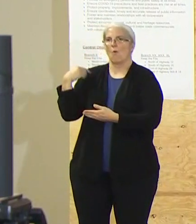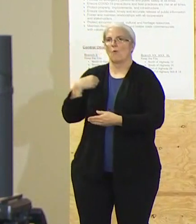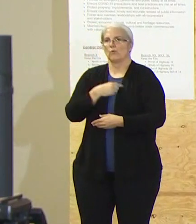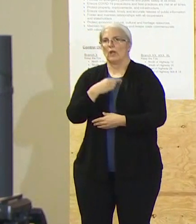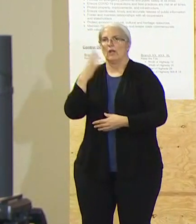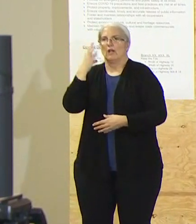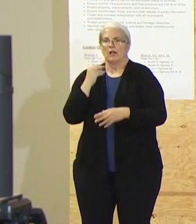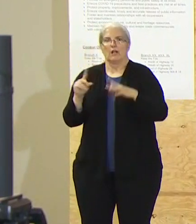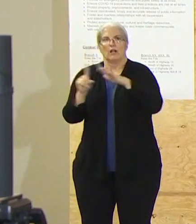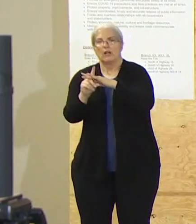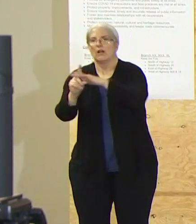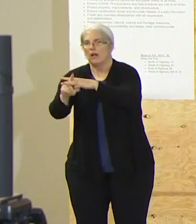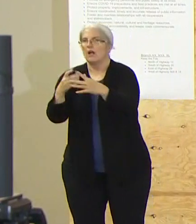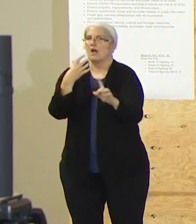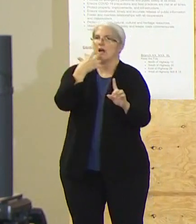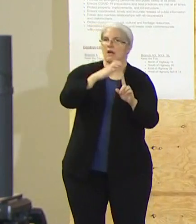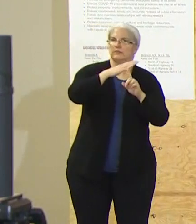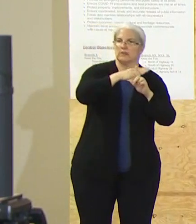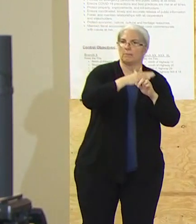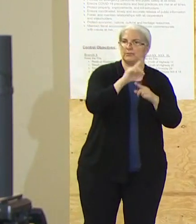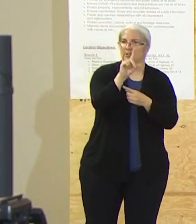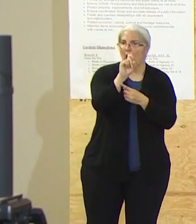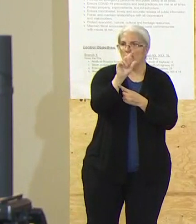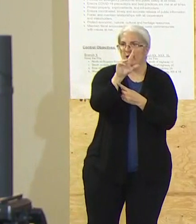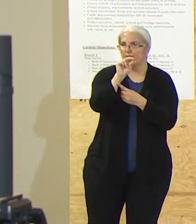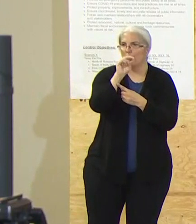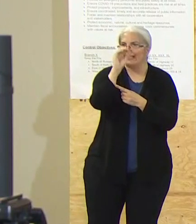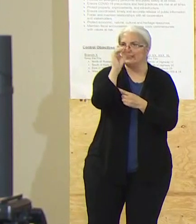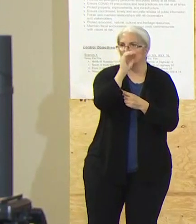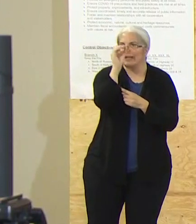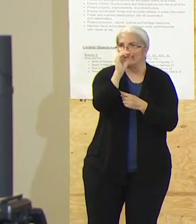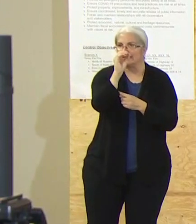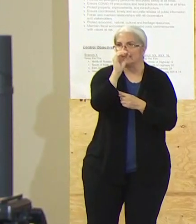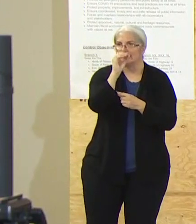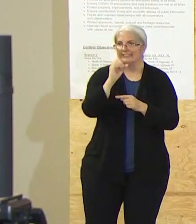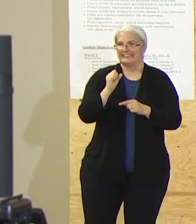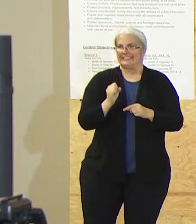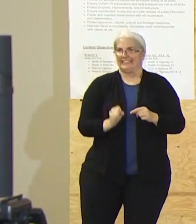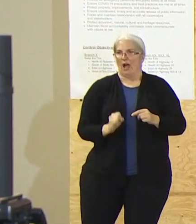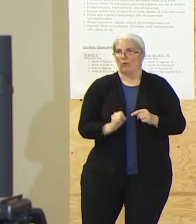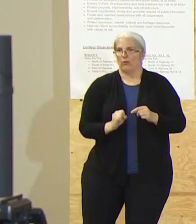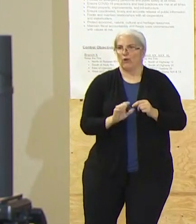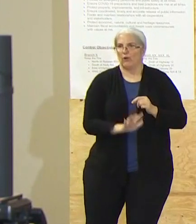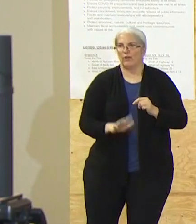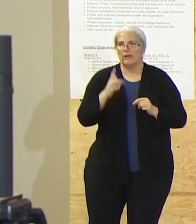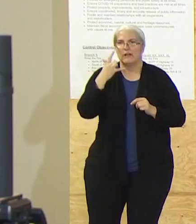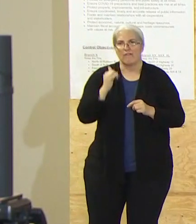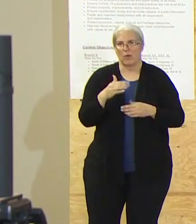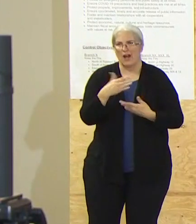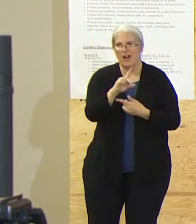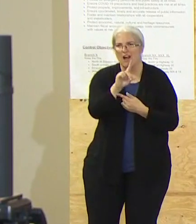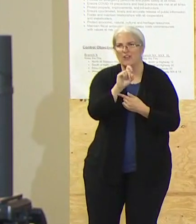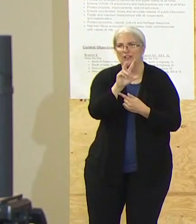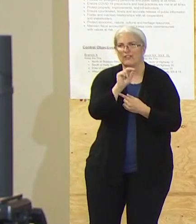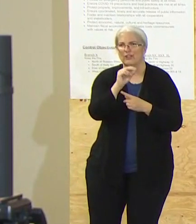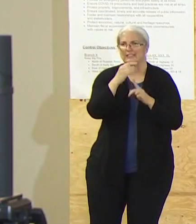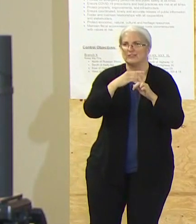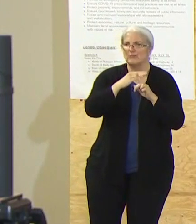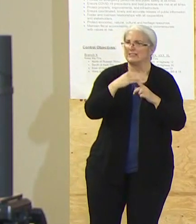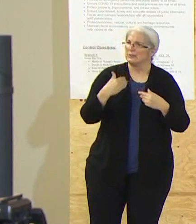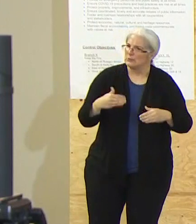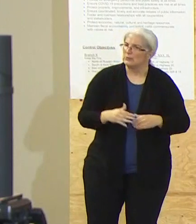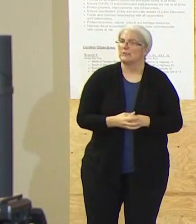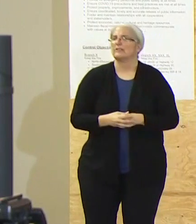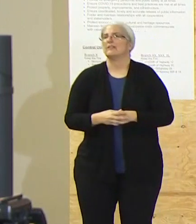history. 130-degree temperatures in the southern part of the state of California. Arguably, still an open question, may be